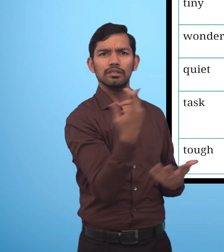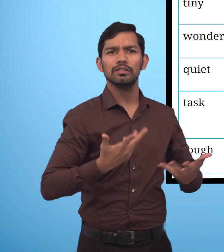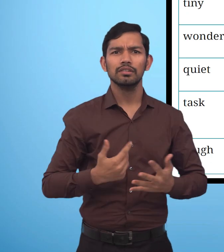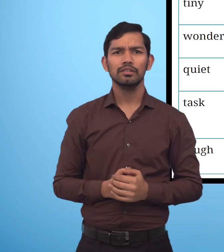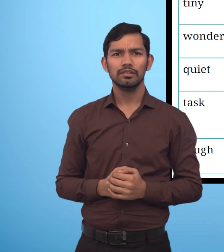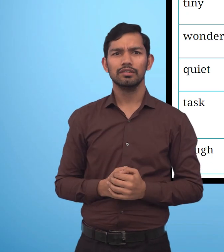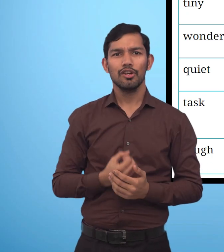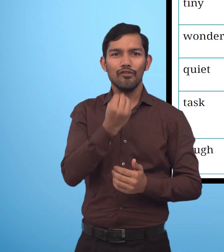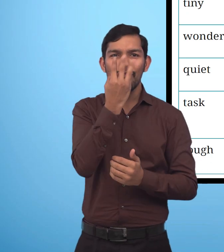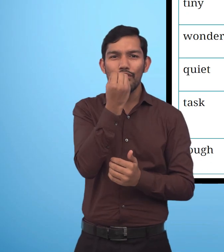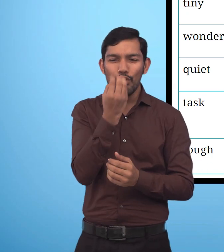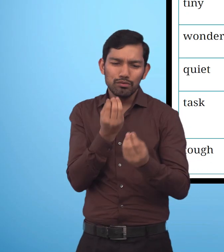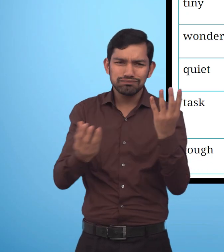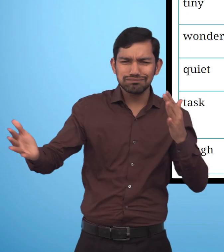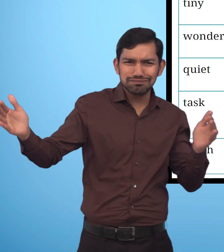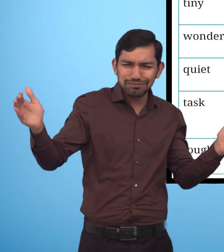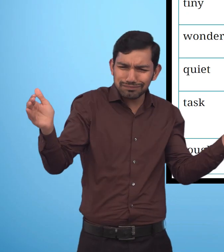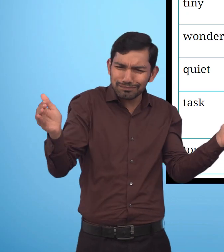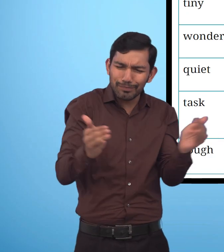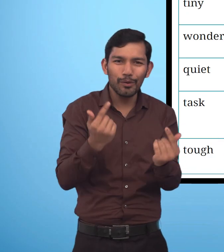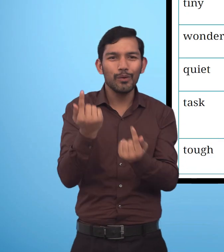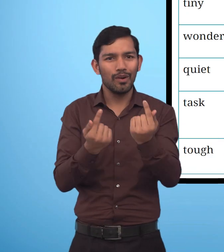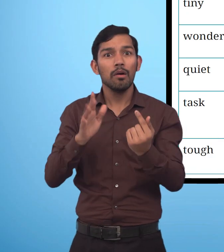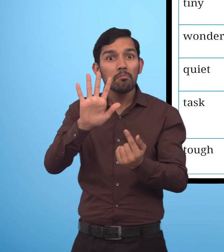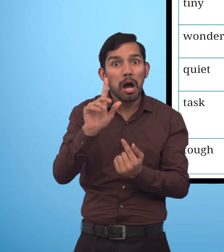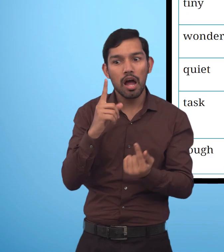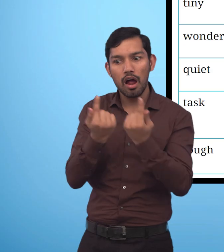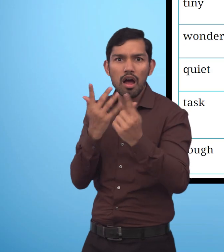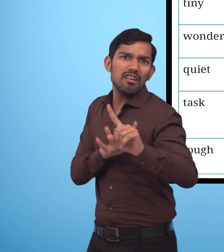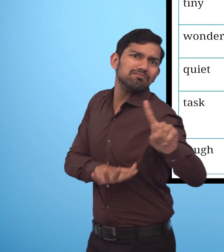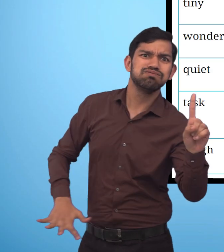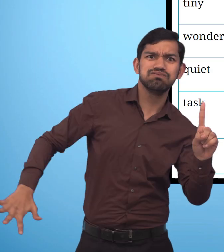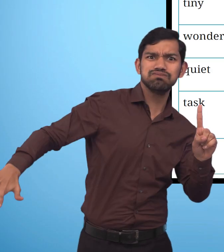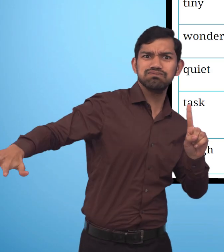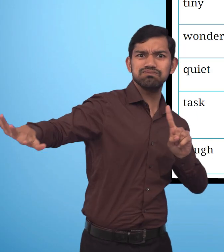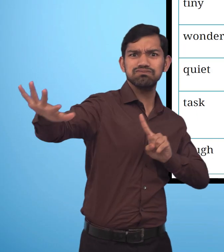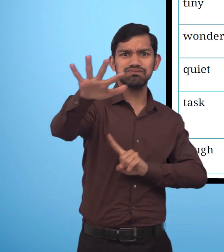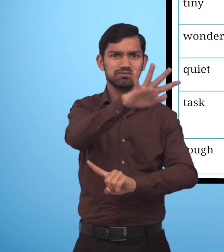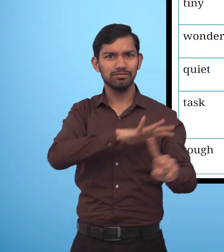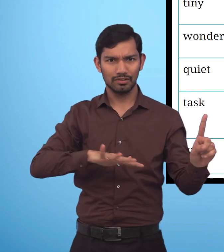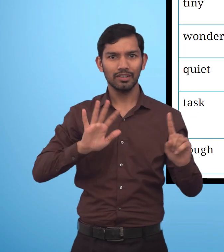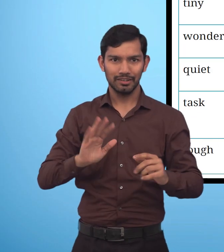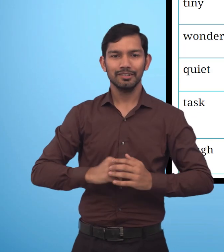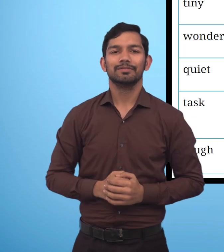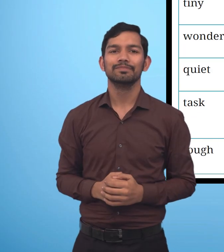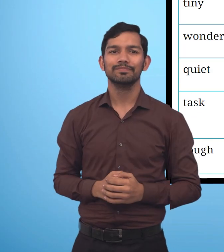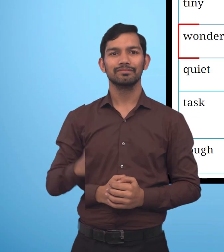Column B sentence. The garden was tiny, but the park was really big.